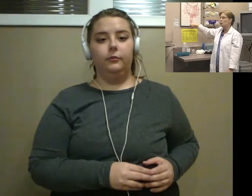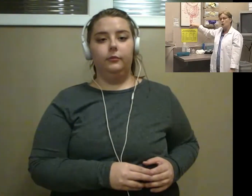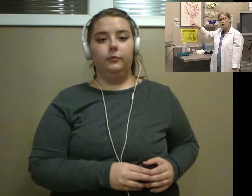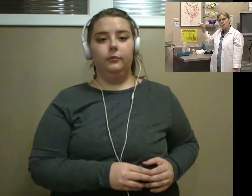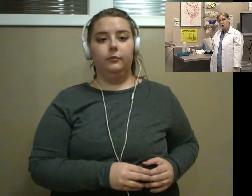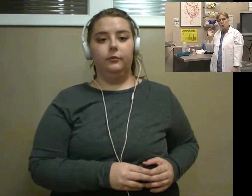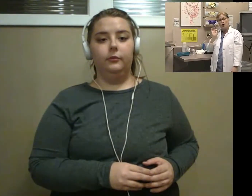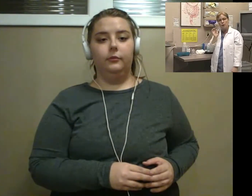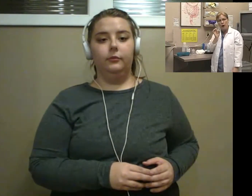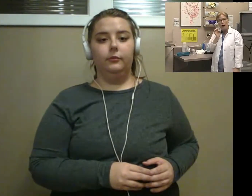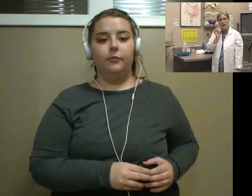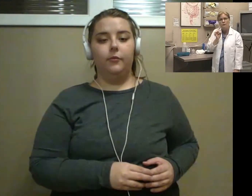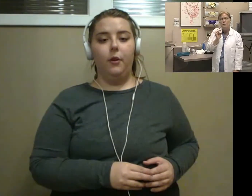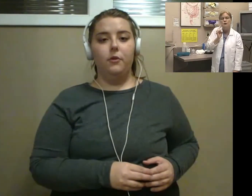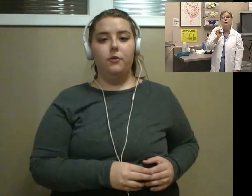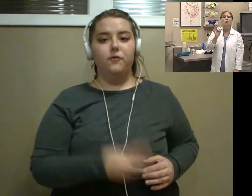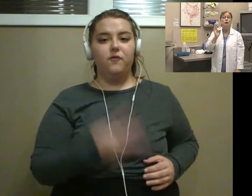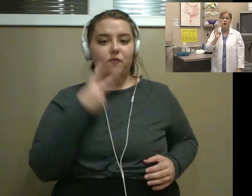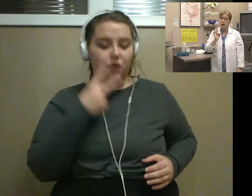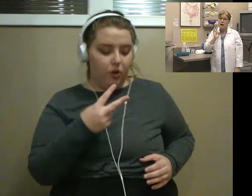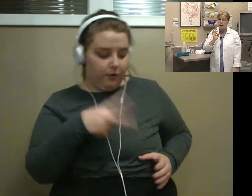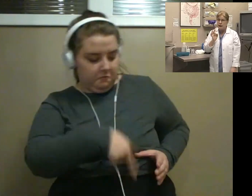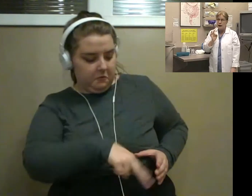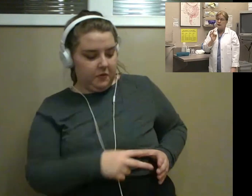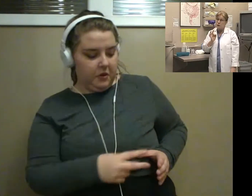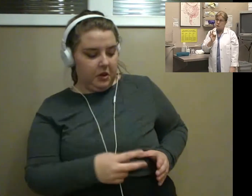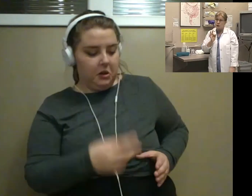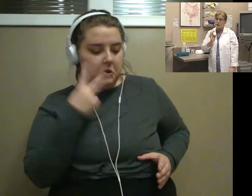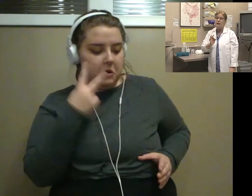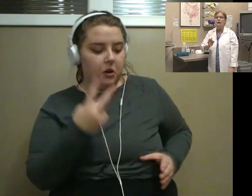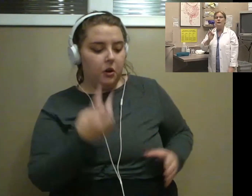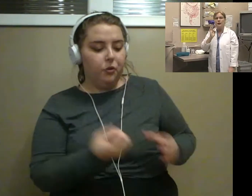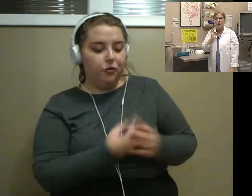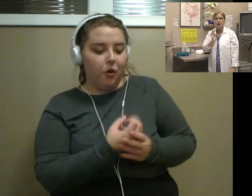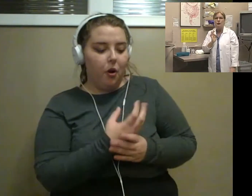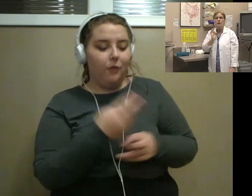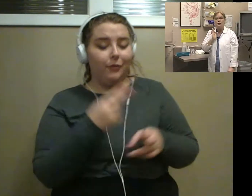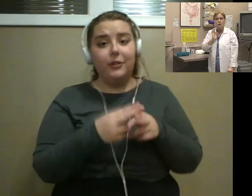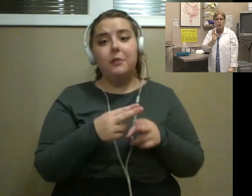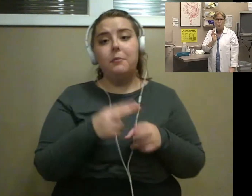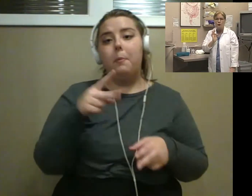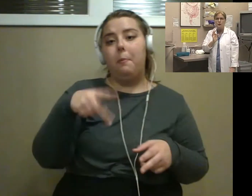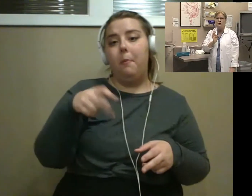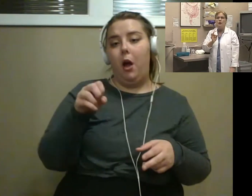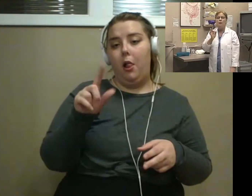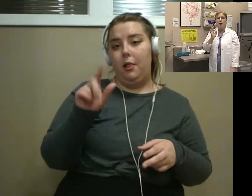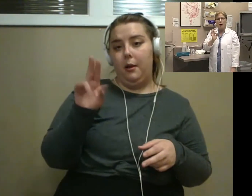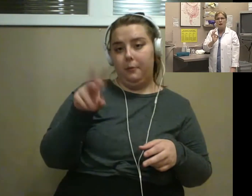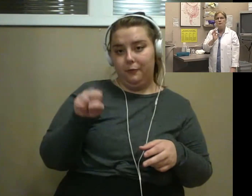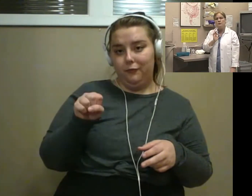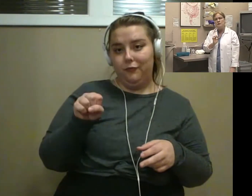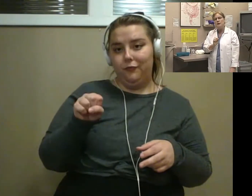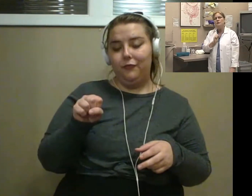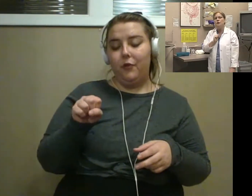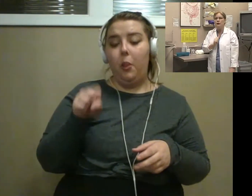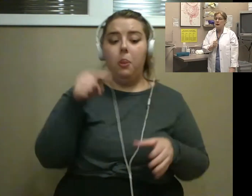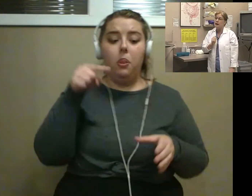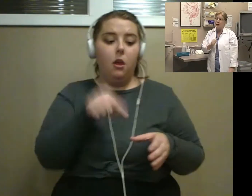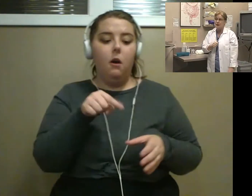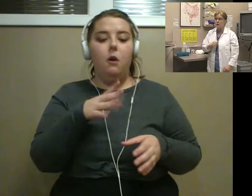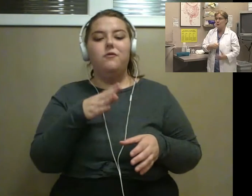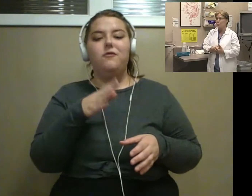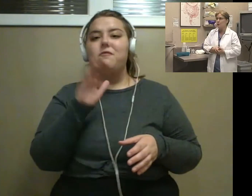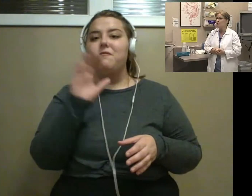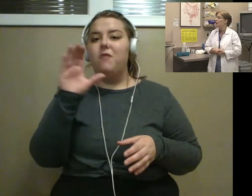small growths, which are called polyps, which are not cancerous, they are just growths. Polyps themselves are